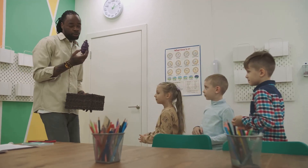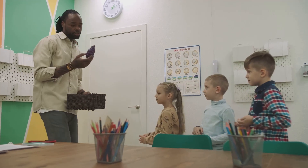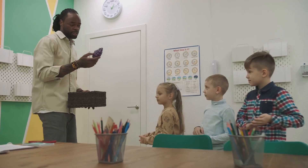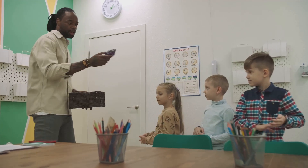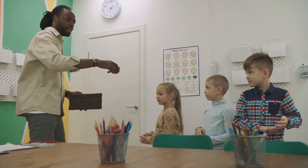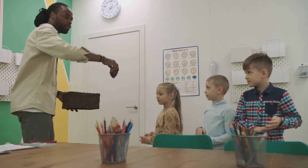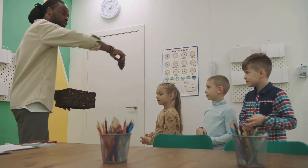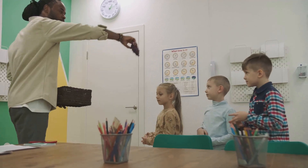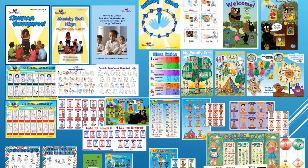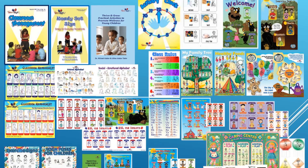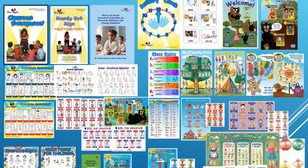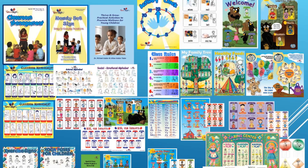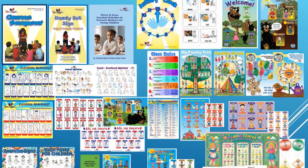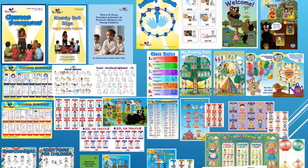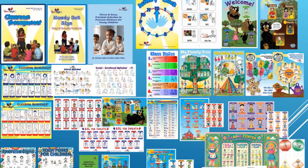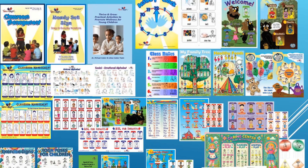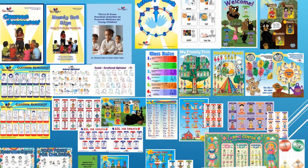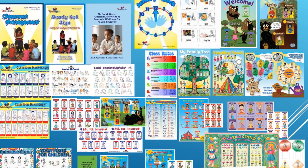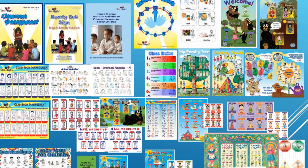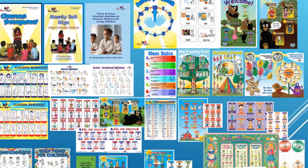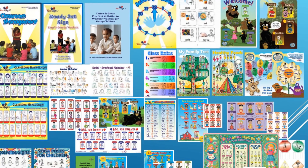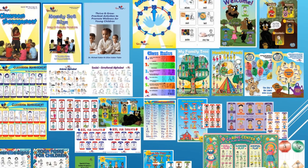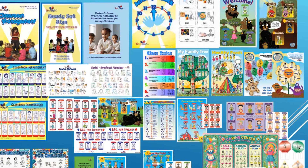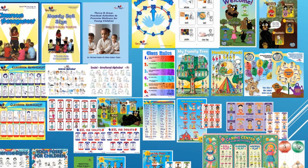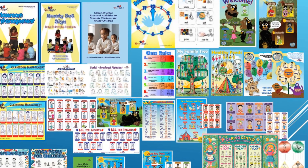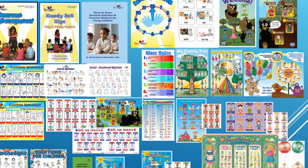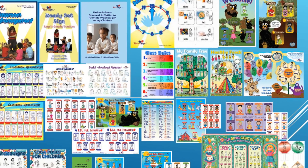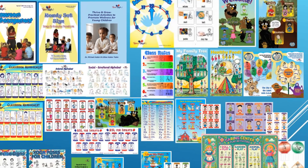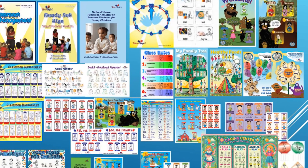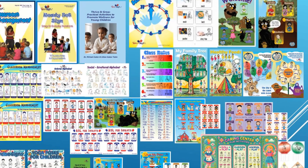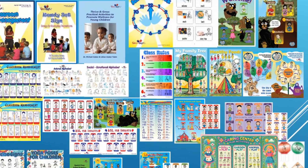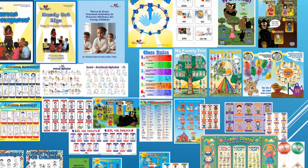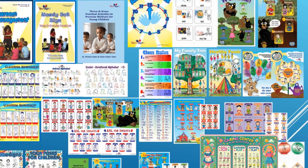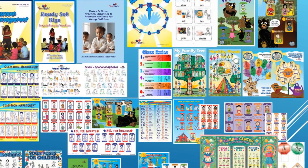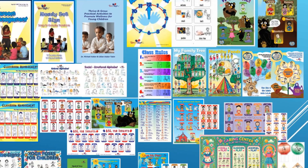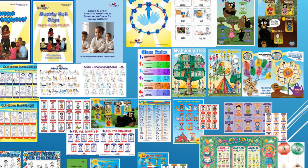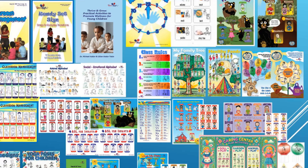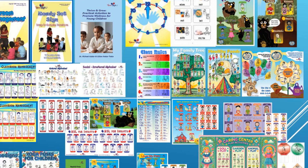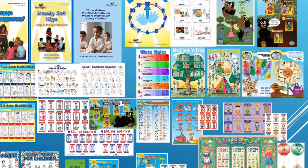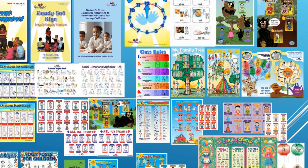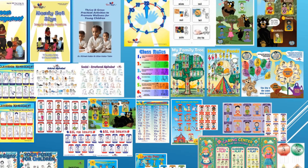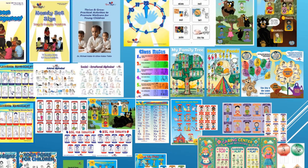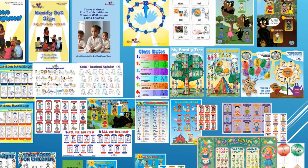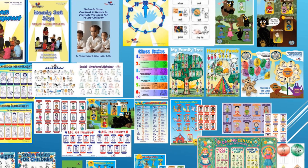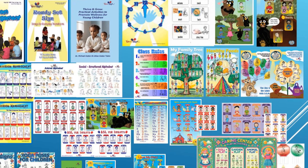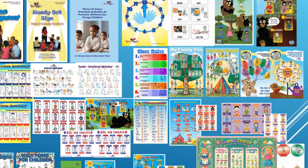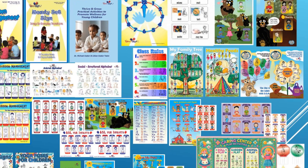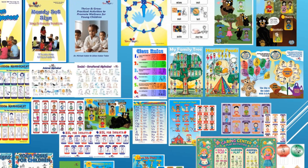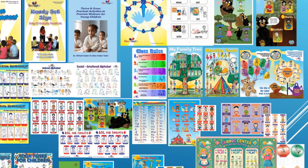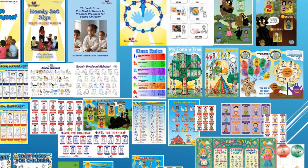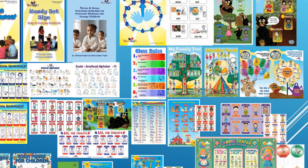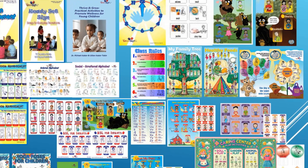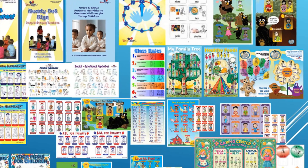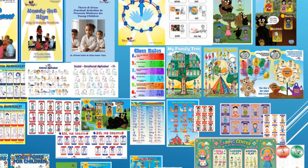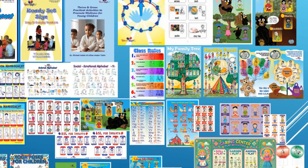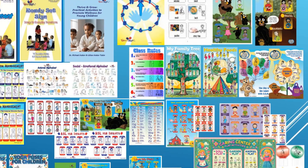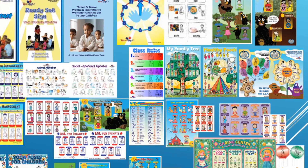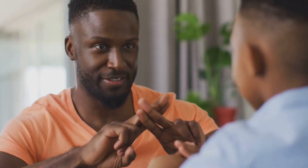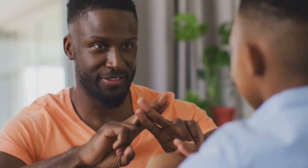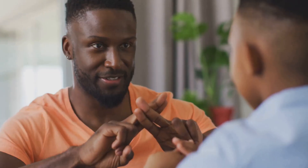required. You will also get access to your own training webinars, so you can earn your in-service hours on your schedule. In just